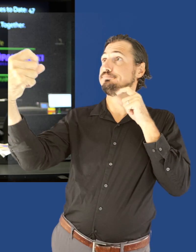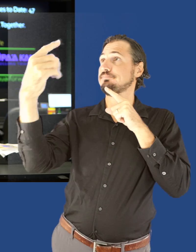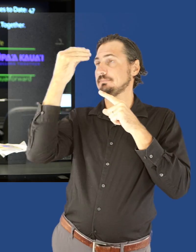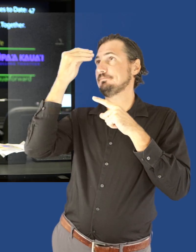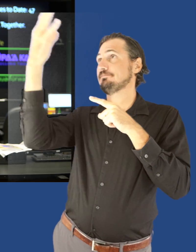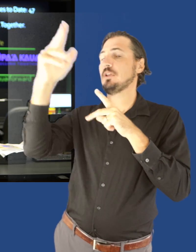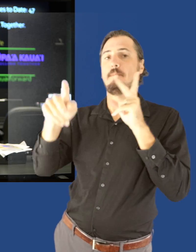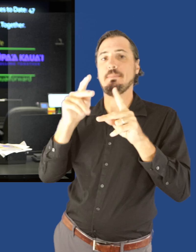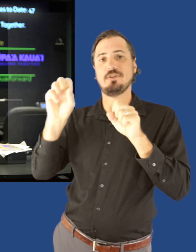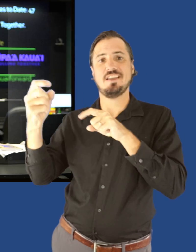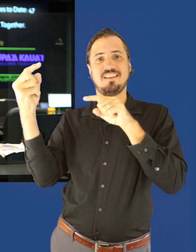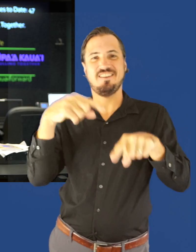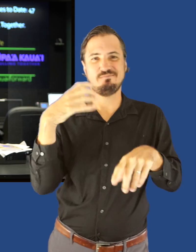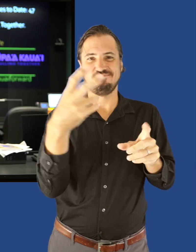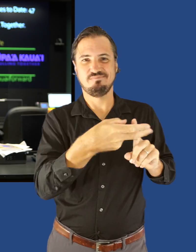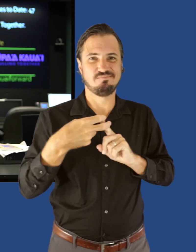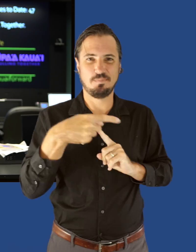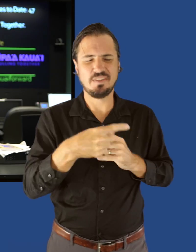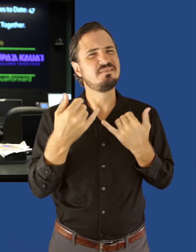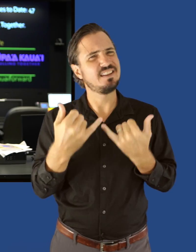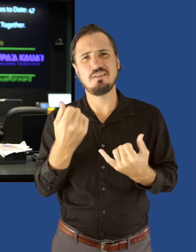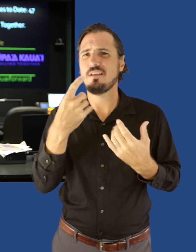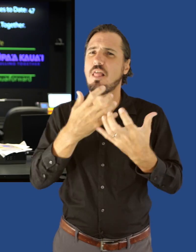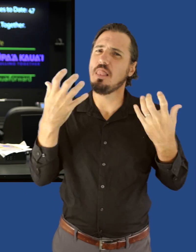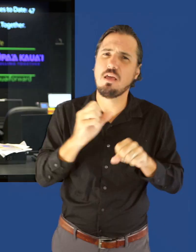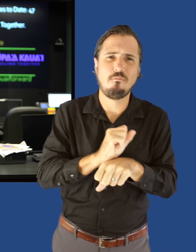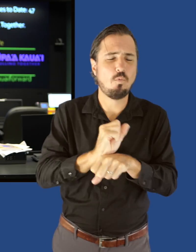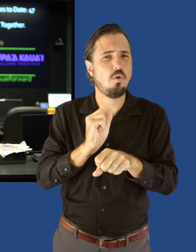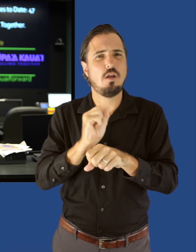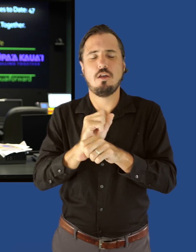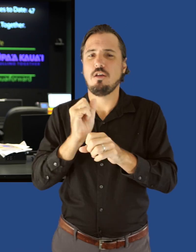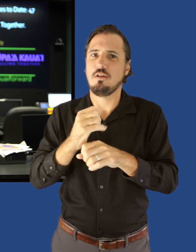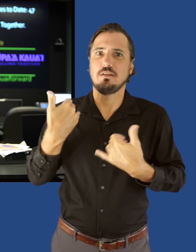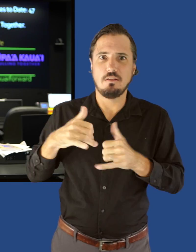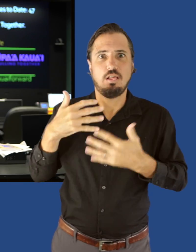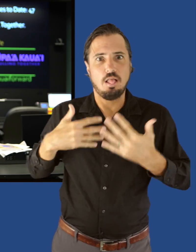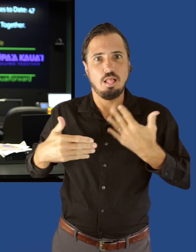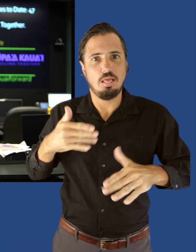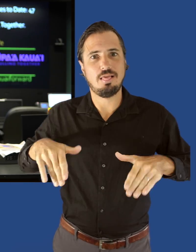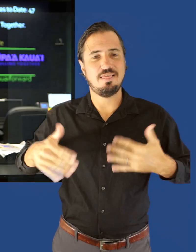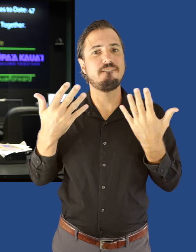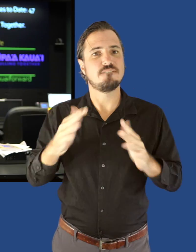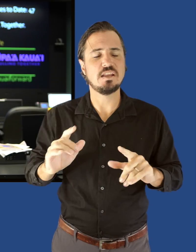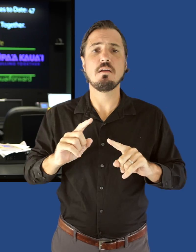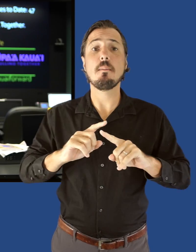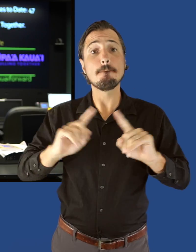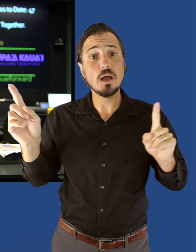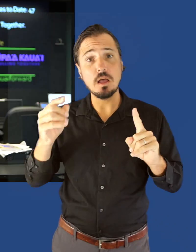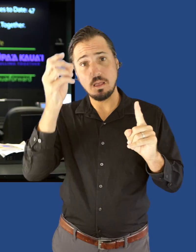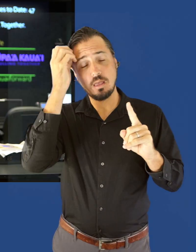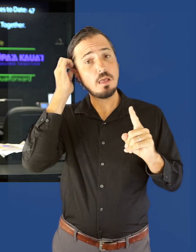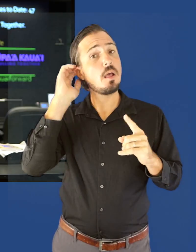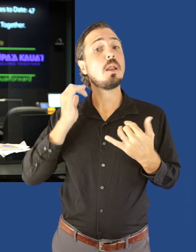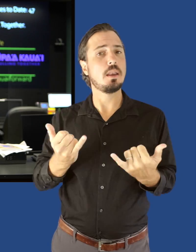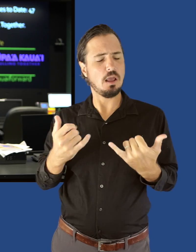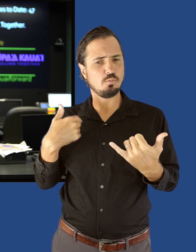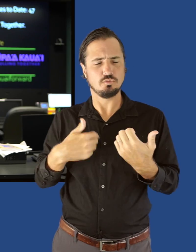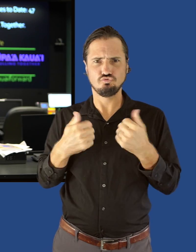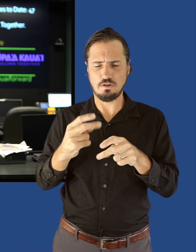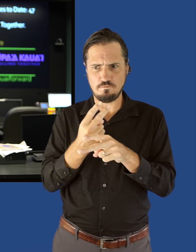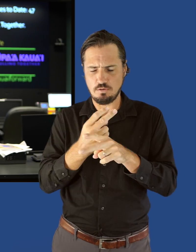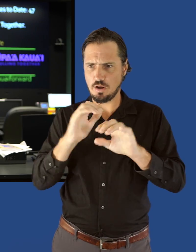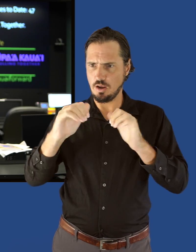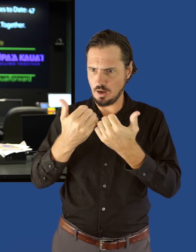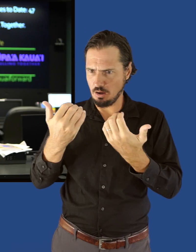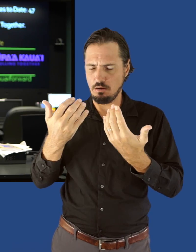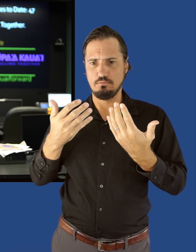in progress, but we are working together with many stakeholders to make such an idea come to life in a way that helps to get some of our people back